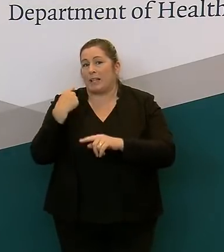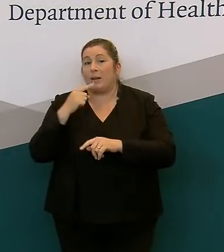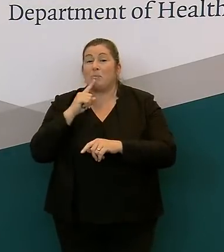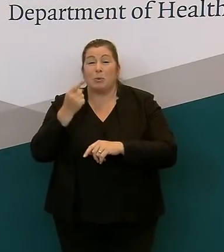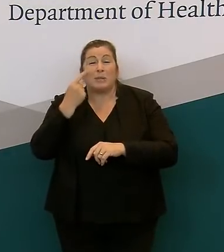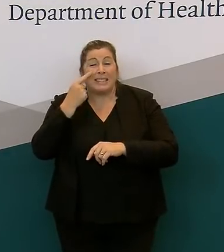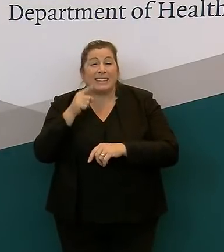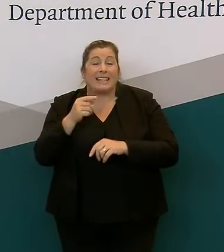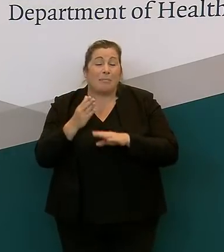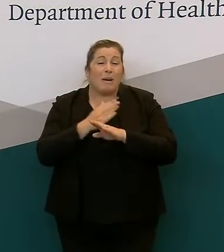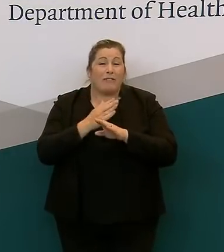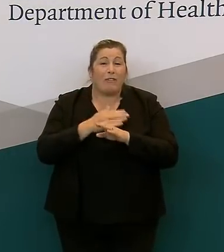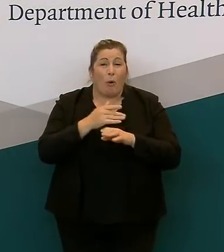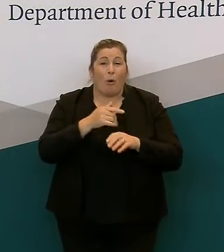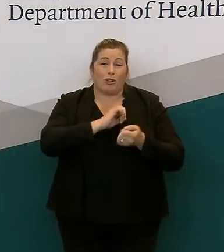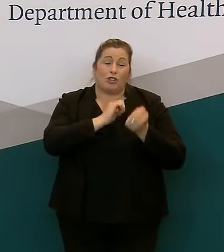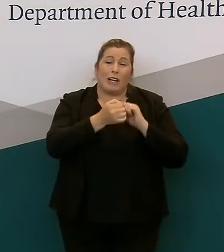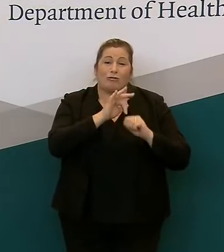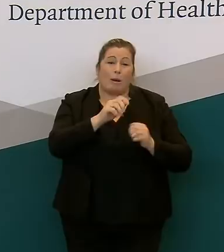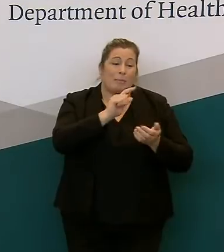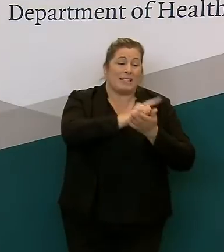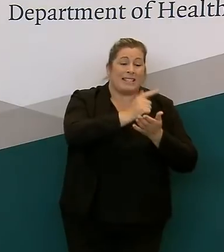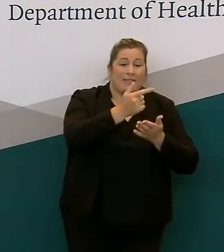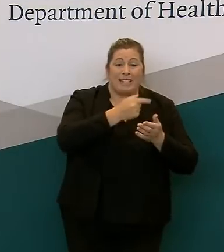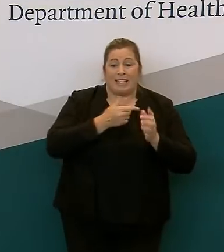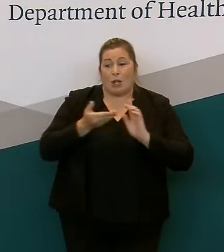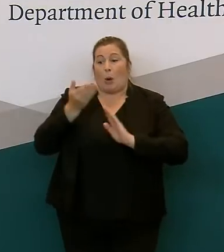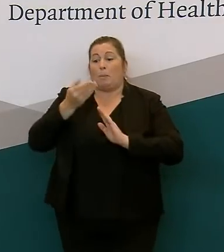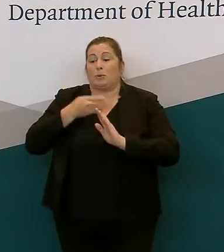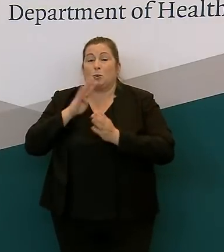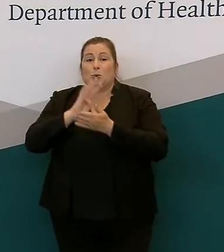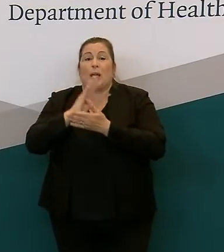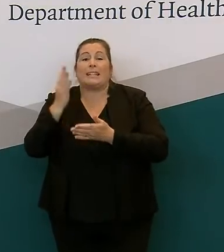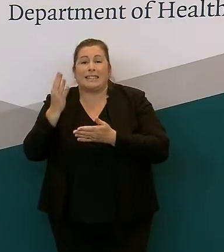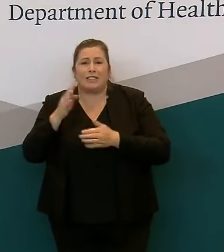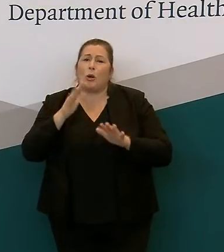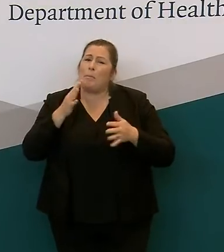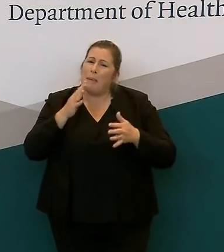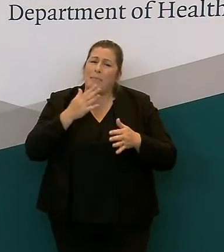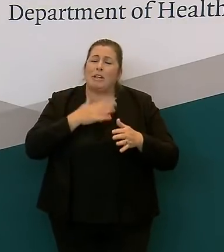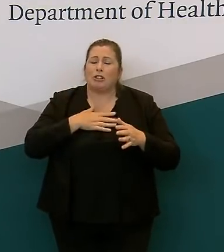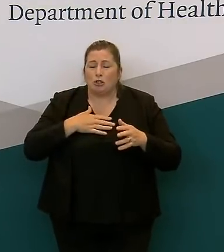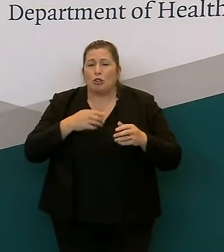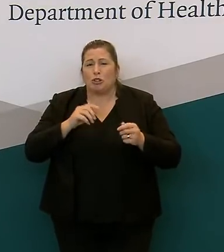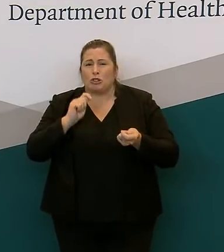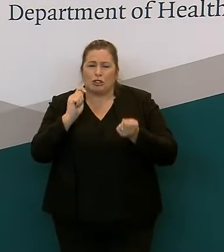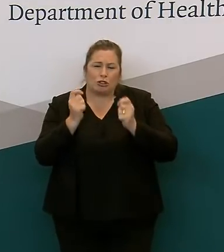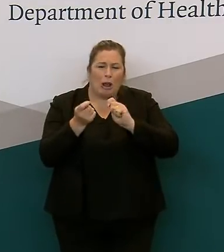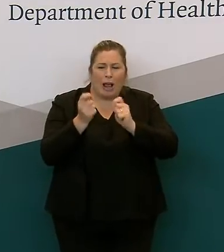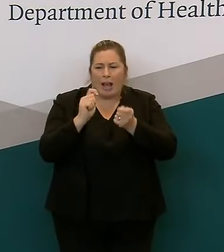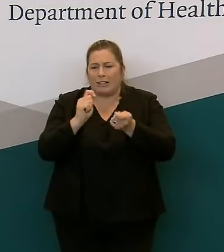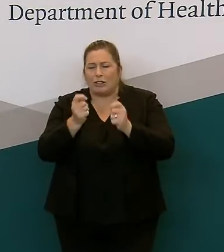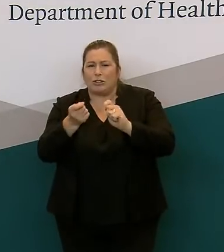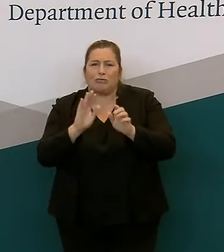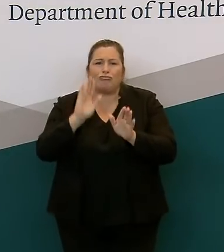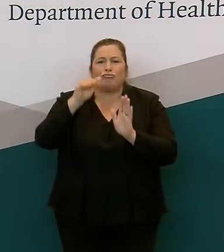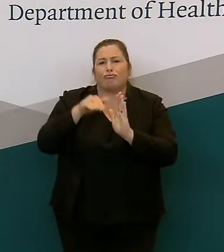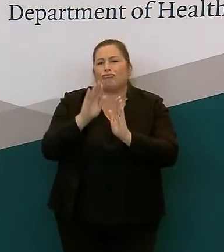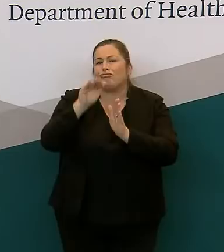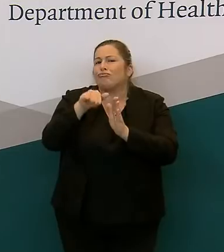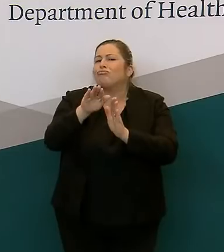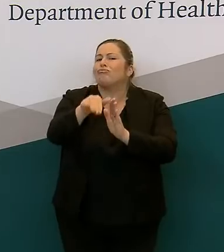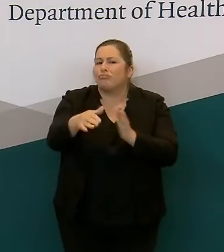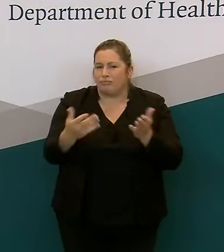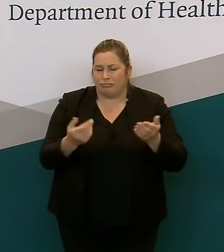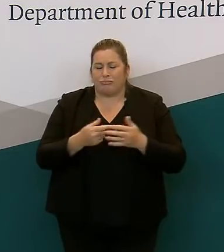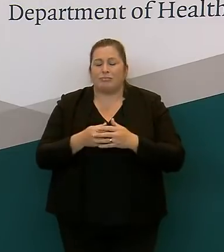preceding 2 weeks, we went from 17 to 19. So this may just be a transient short event, and I'll come back to that in a moment.